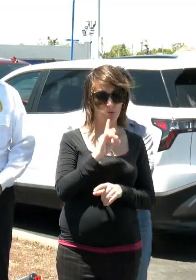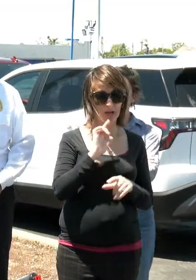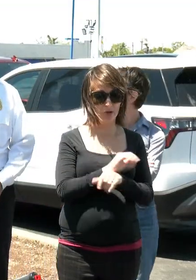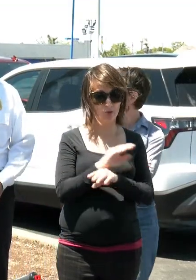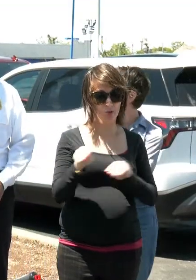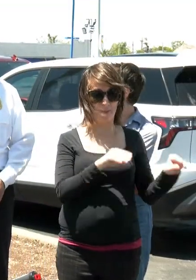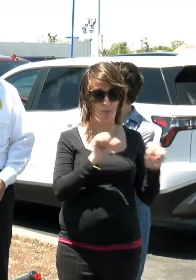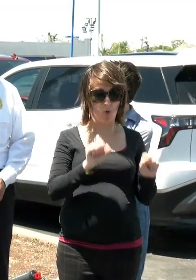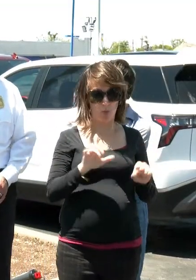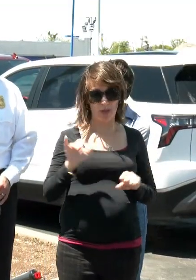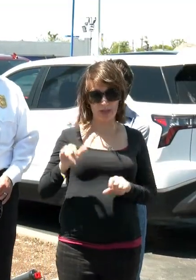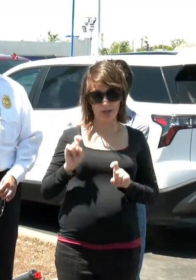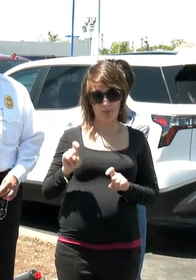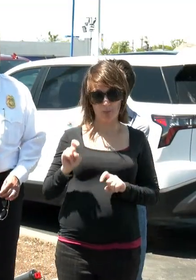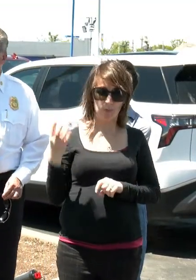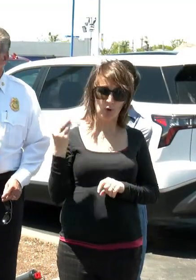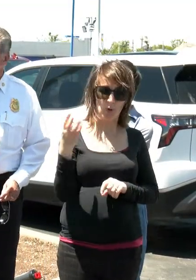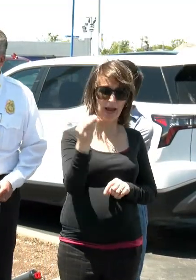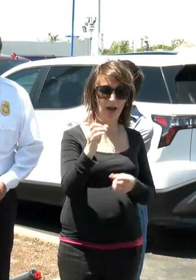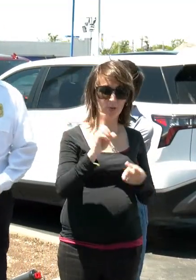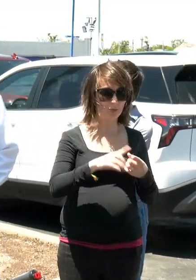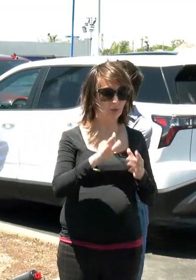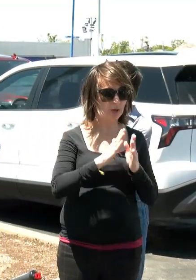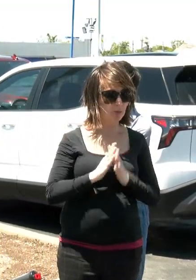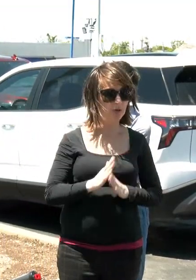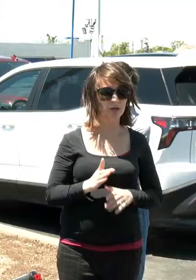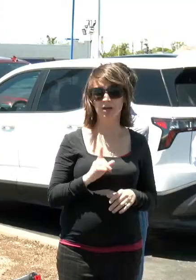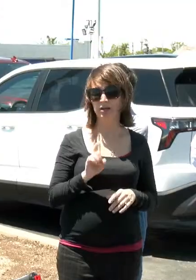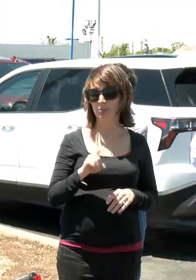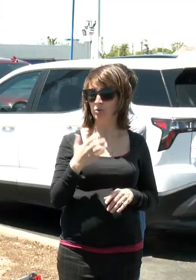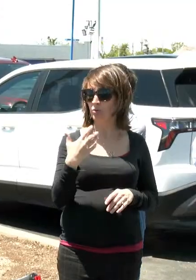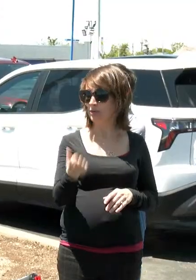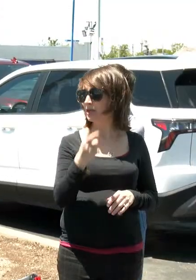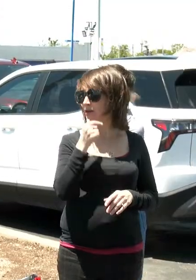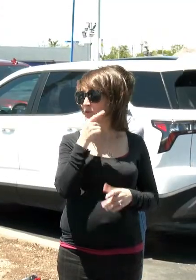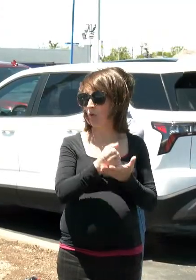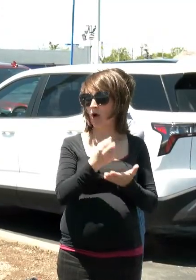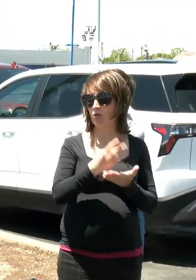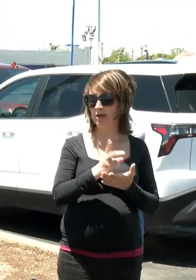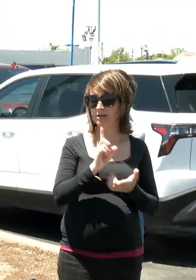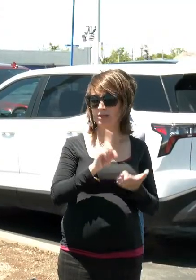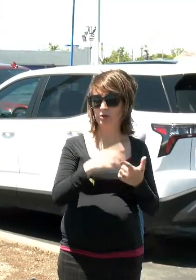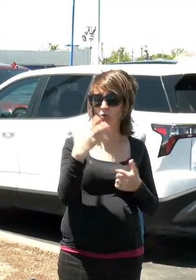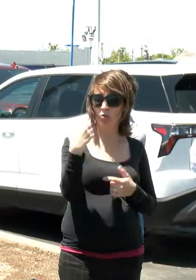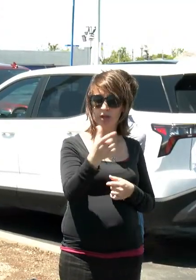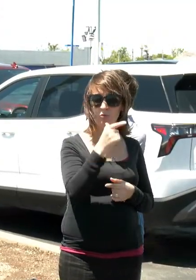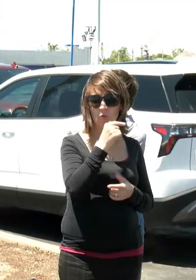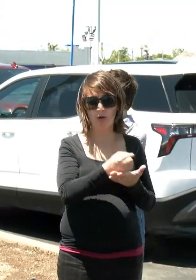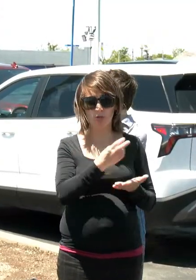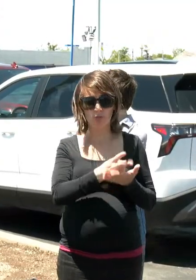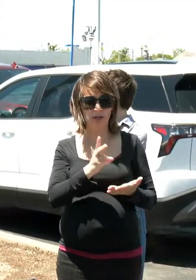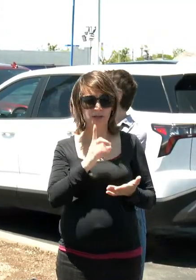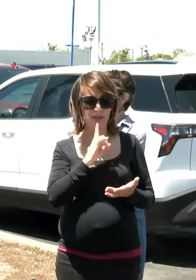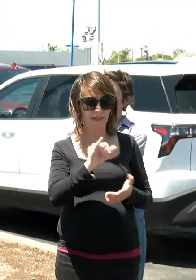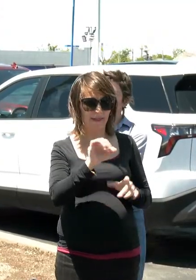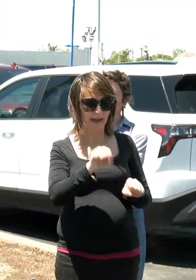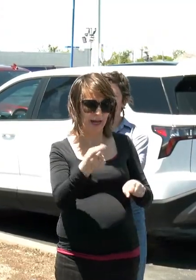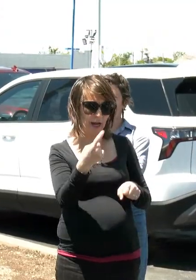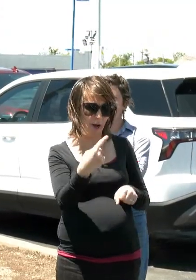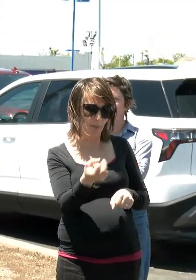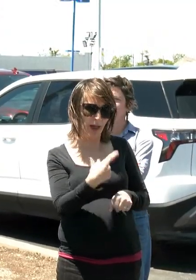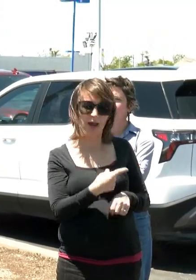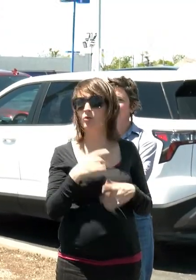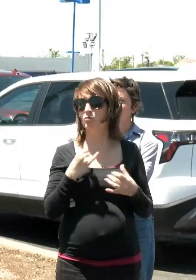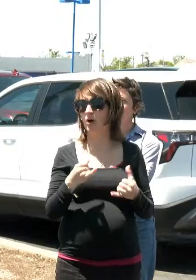supposed to be going out of the community? Is it supposed to leave? Can you talk about who authorizes it to leave? Who authorizes it to come back? Like, how does that work? Okay. Right